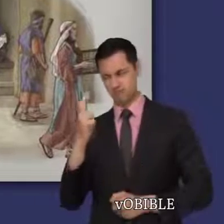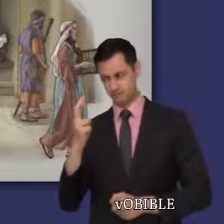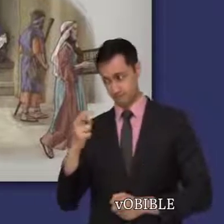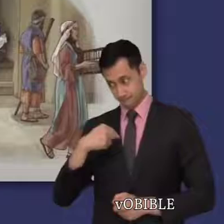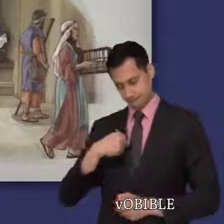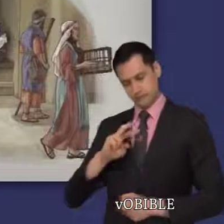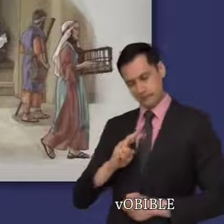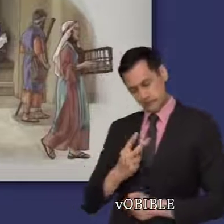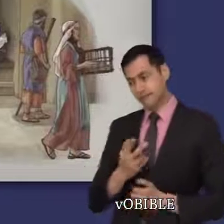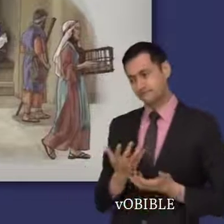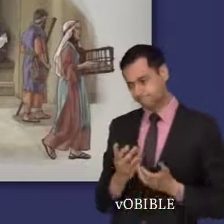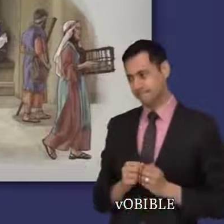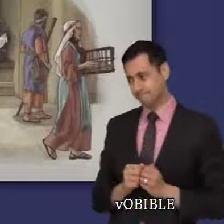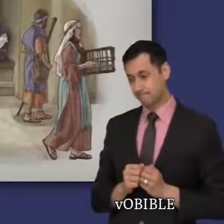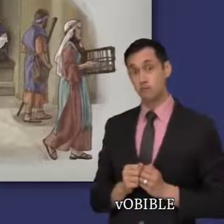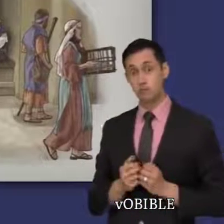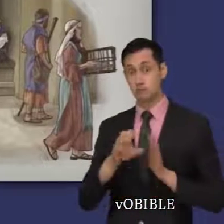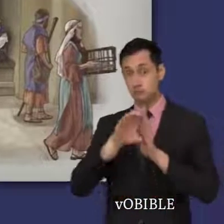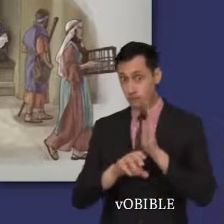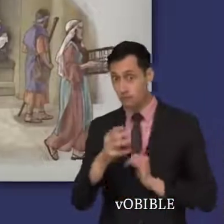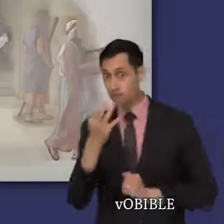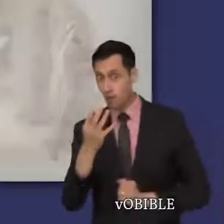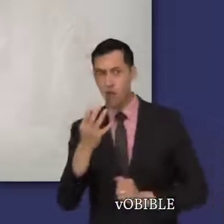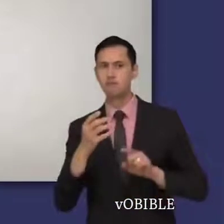male relative, who is referred to as so-and-so.